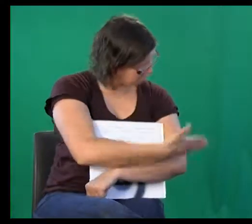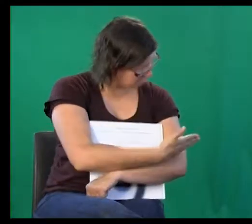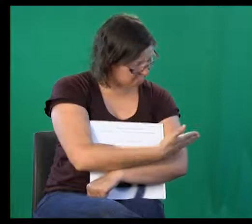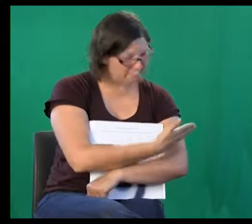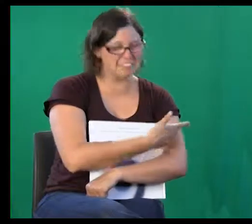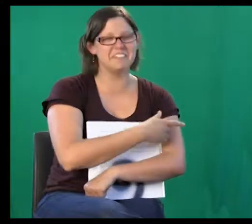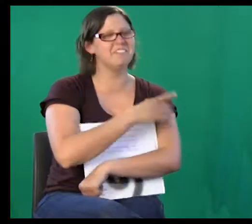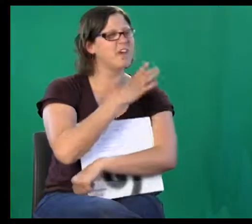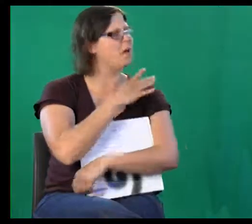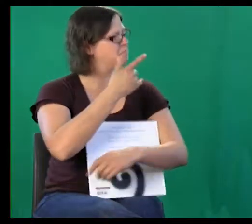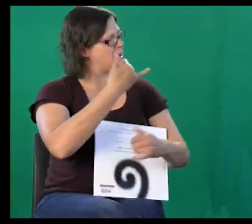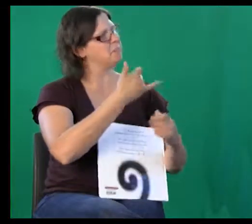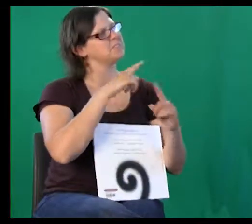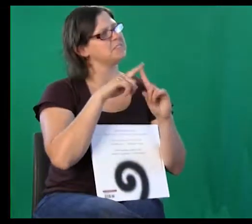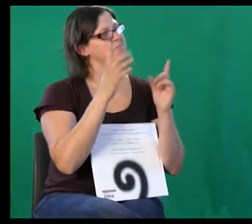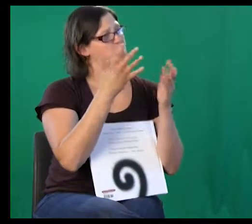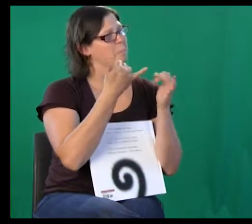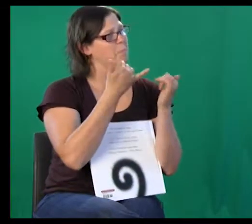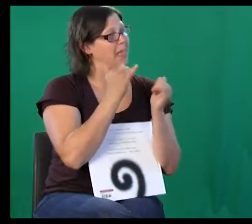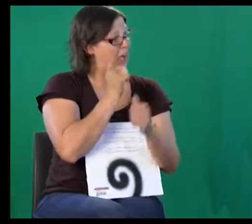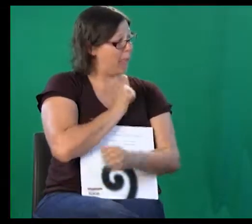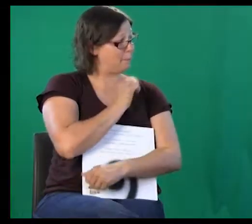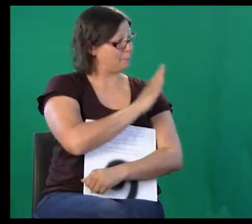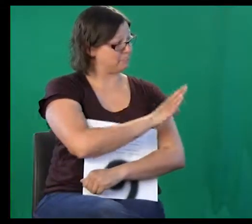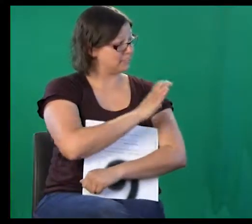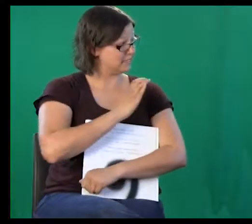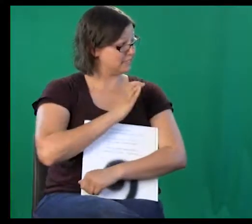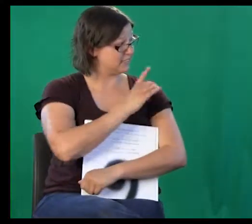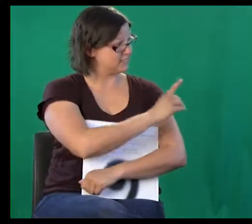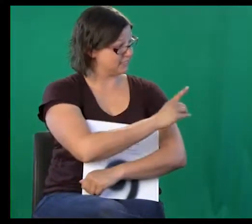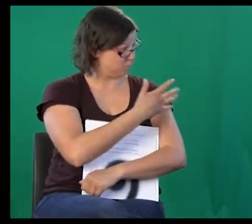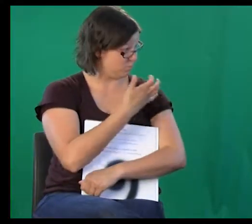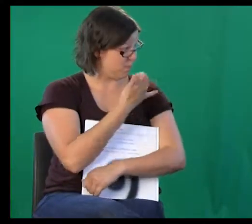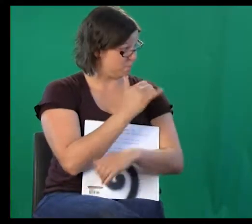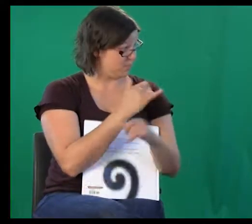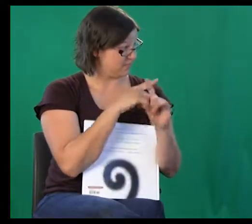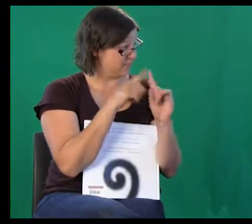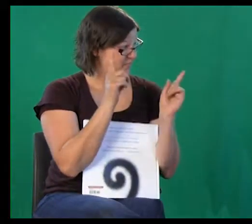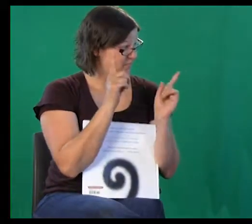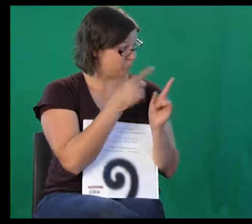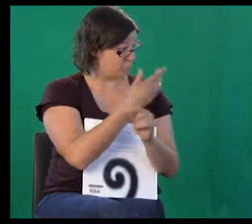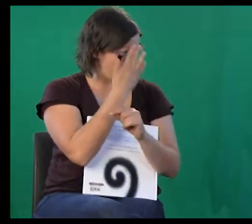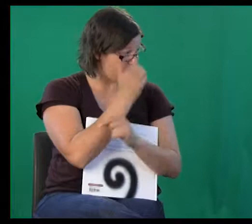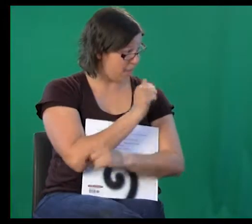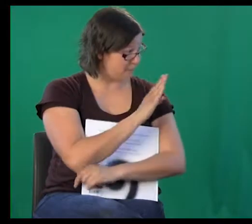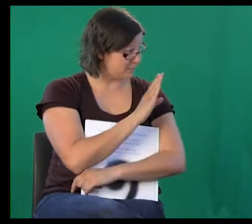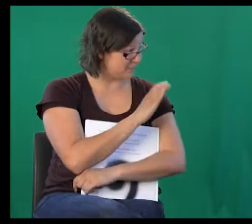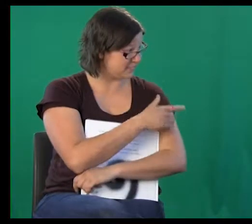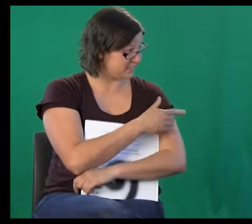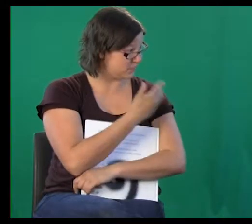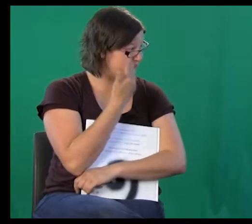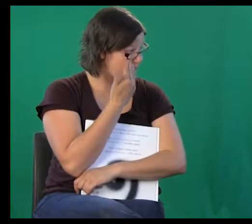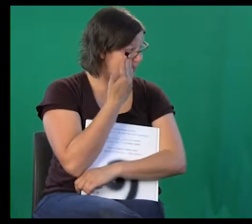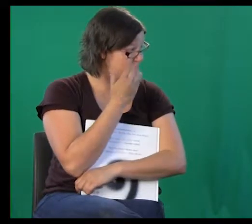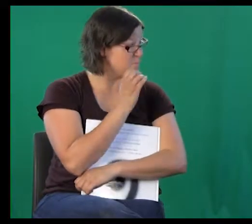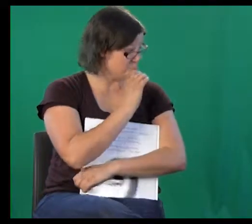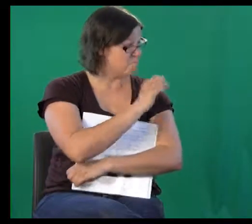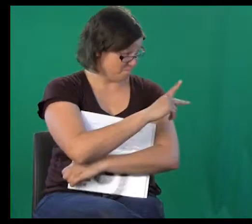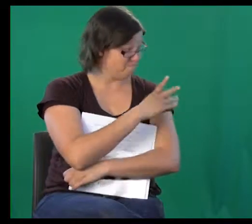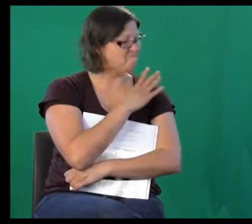A frog? Okay, yeah, that works. Do you want to play an ABC game now? Want to play a little something different? Do you know how to play those? I don't